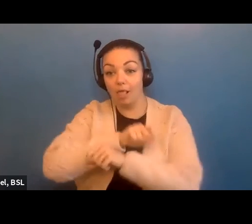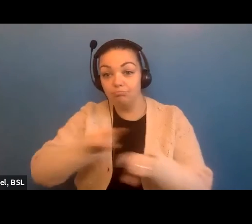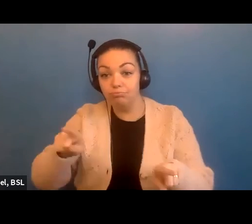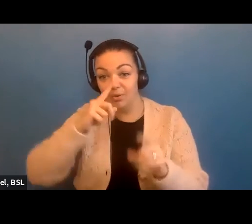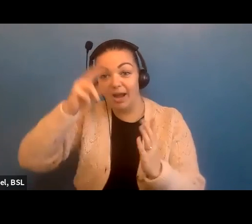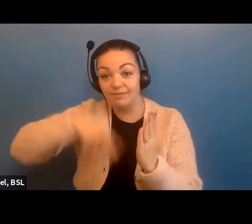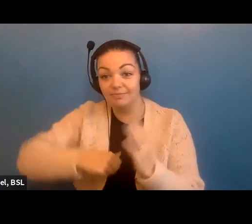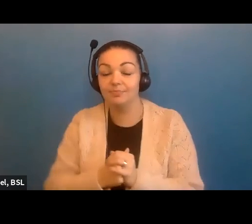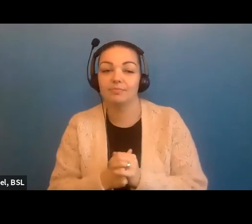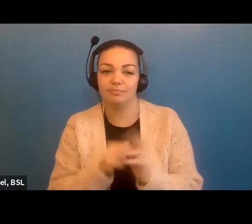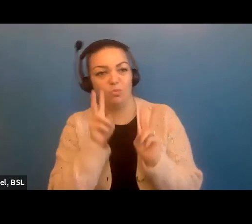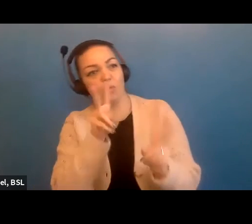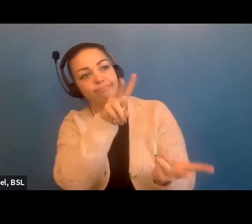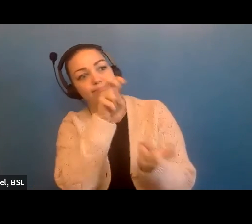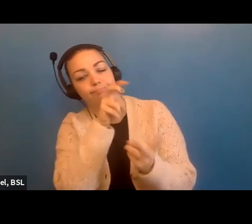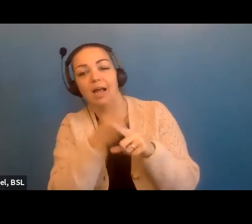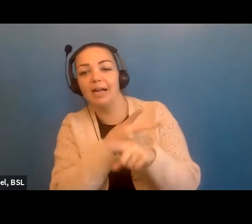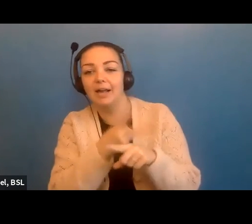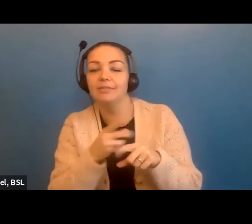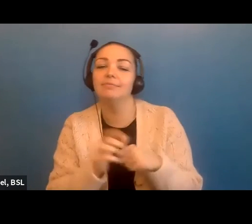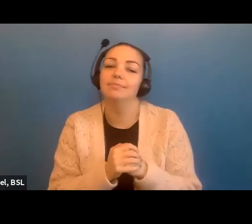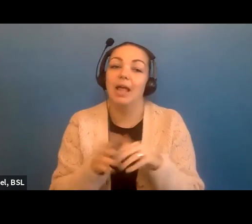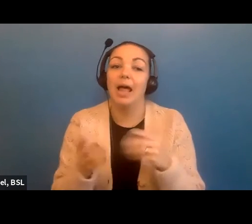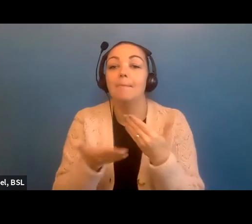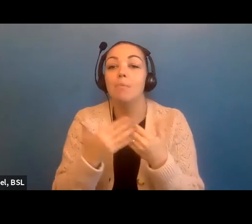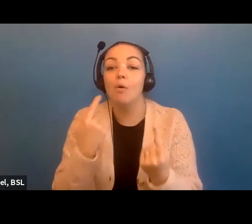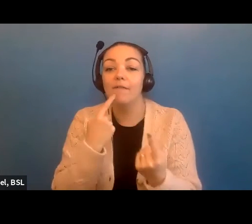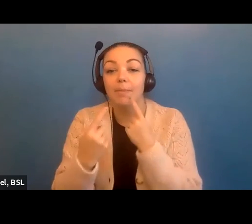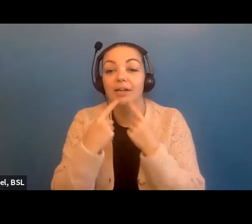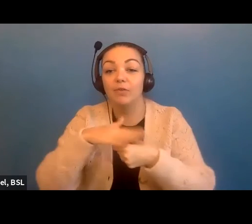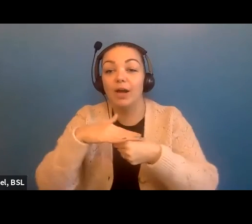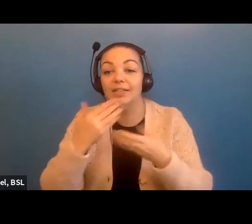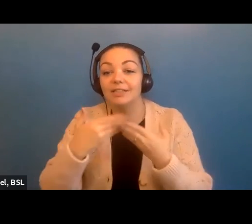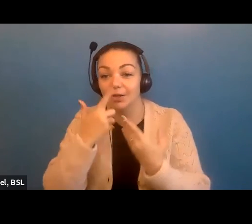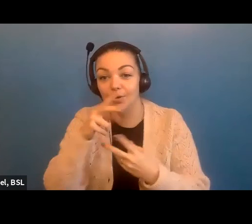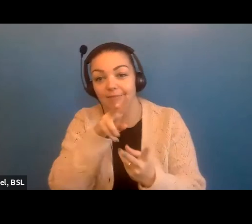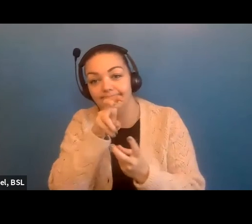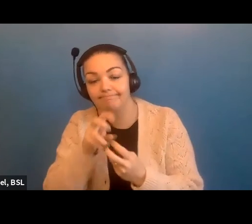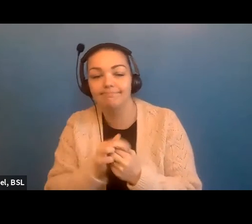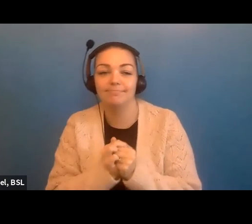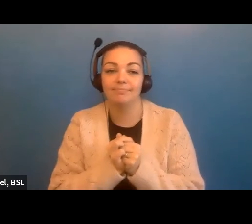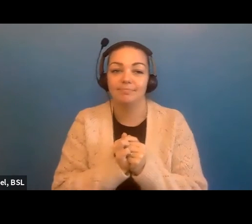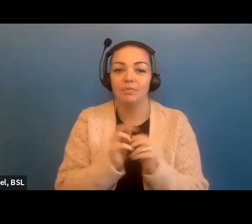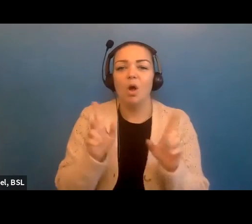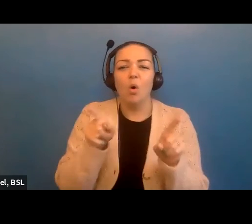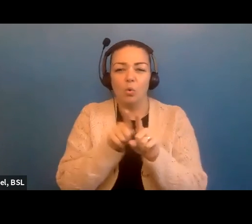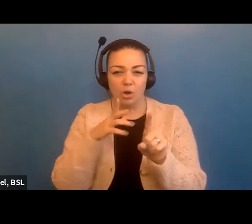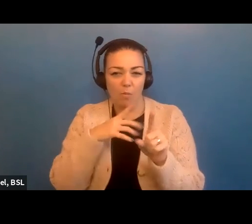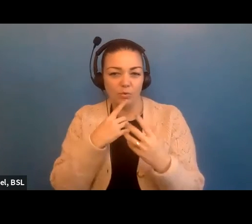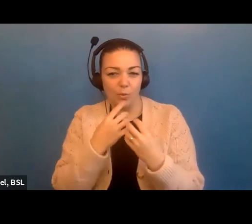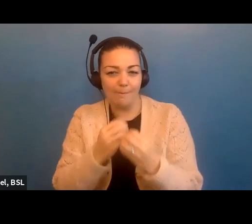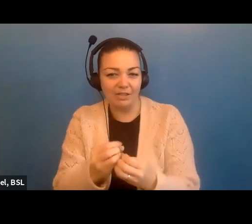about what the next steps are in these case studies, so that you can get involved as well. And I guess I also just wanted to mention